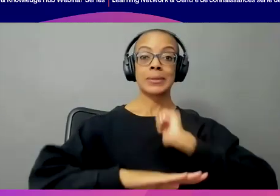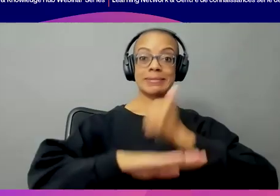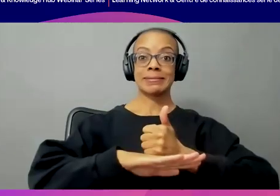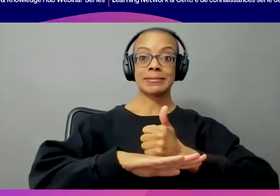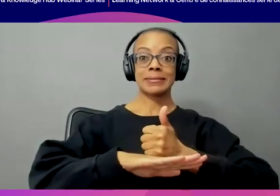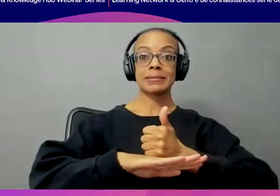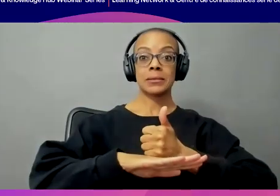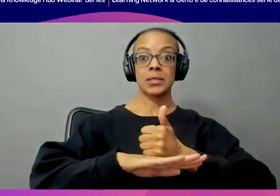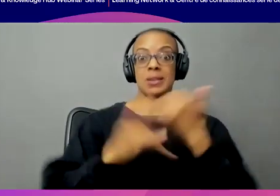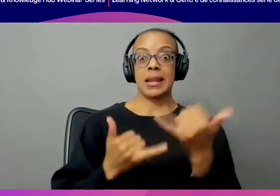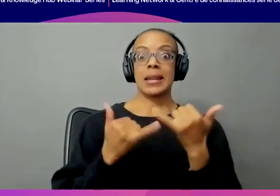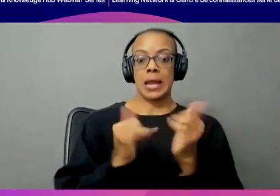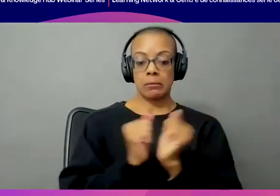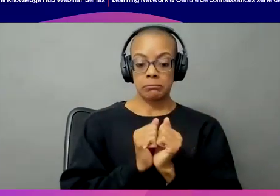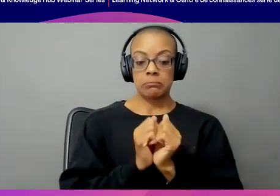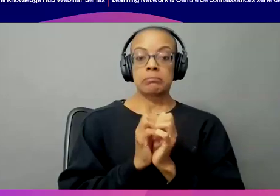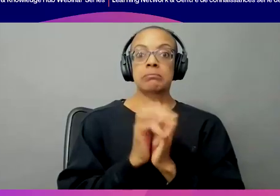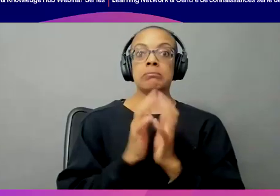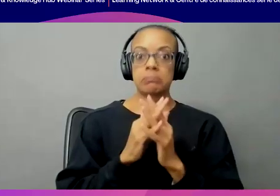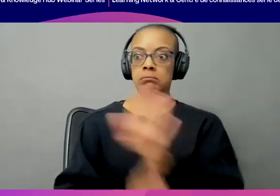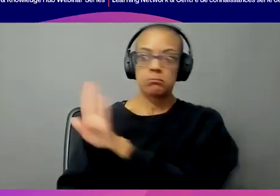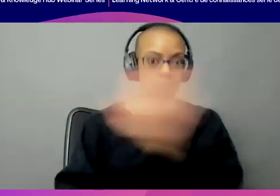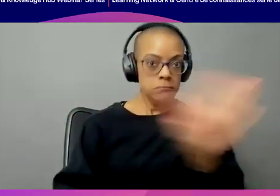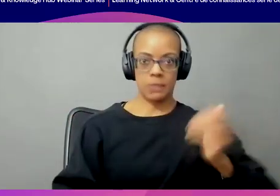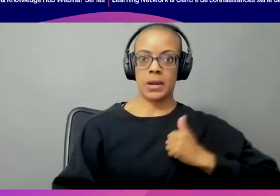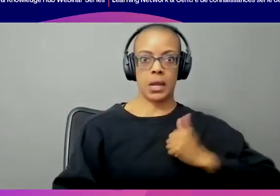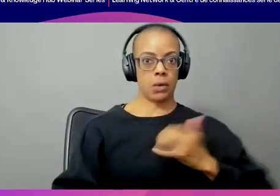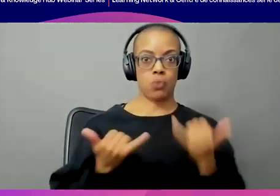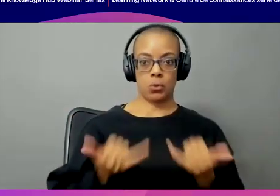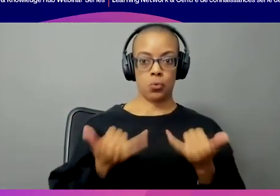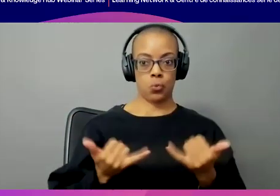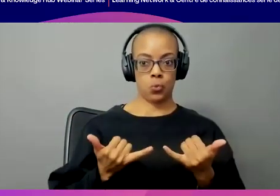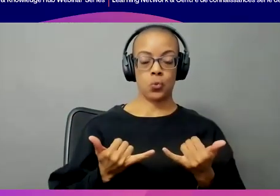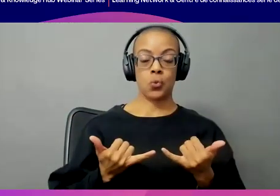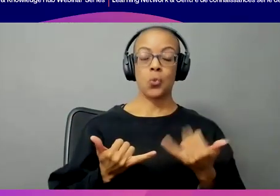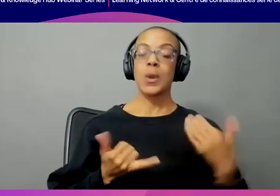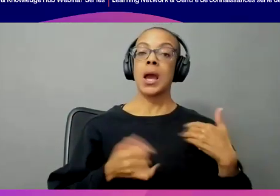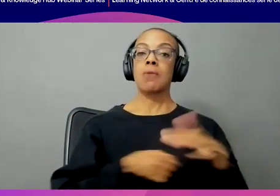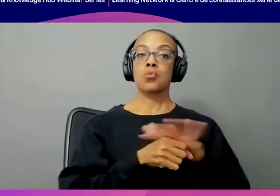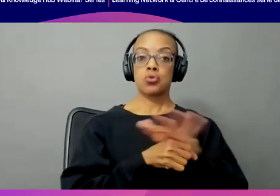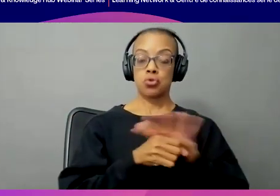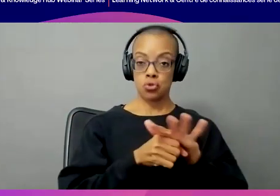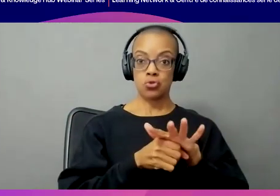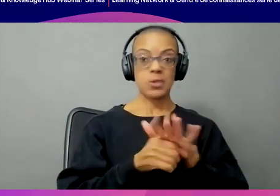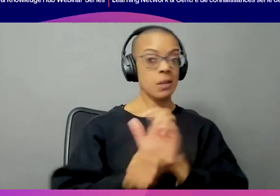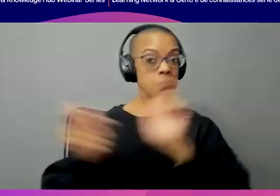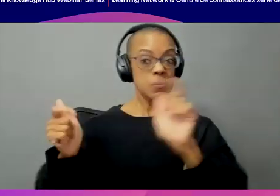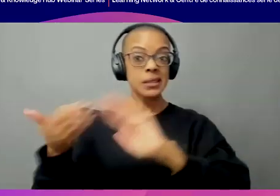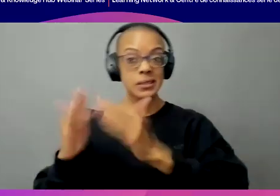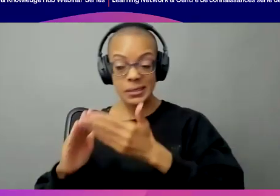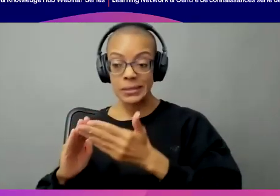that we're in right now is taking place across the country. So we have locations in big cities, in